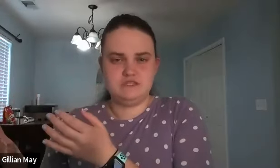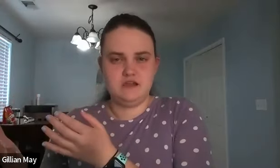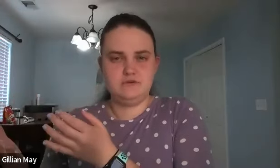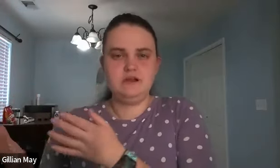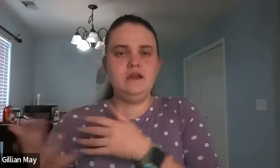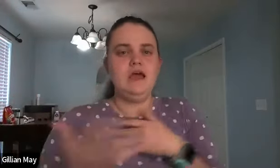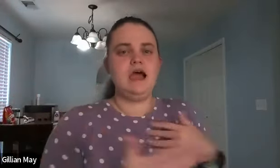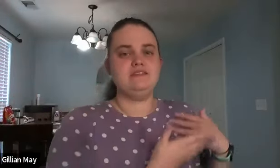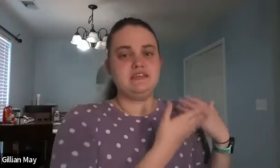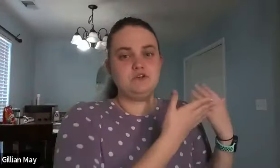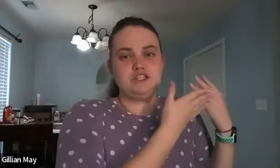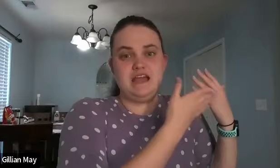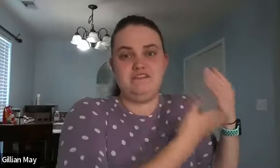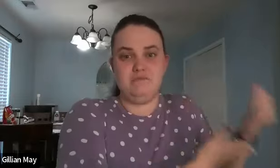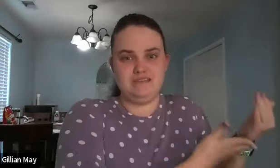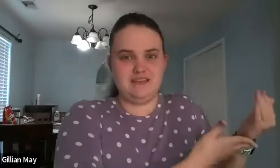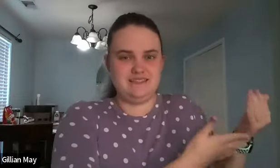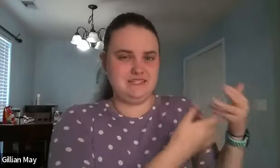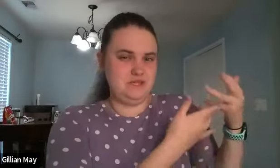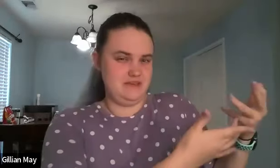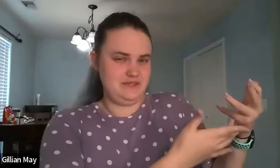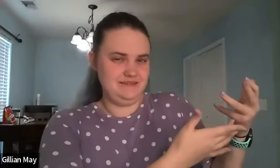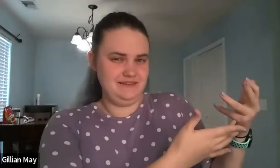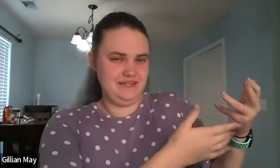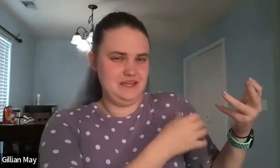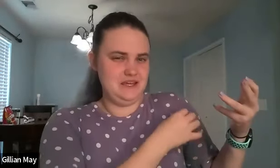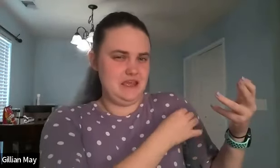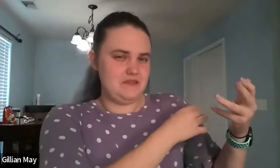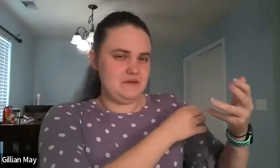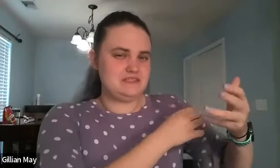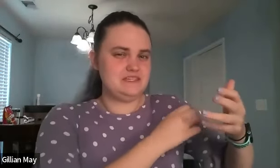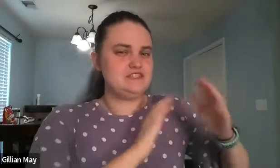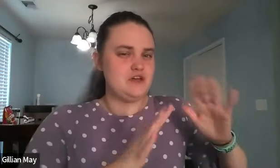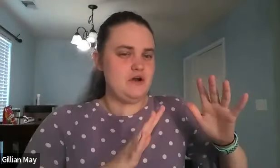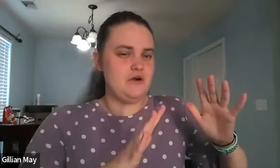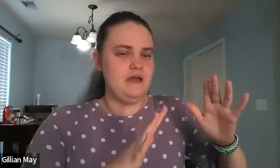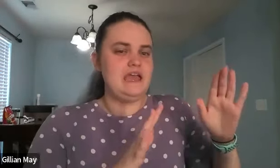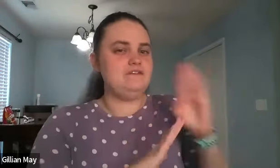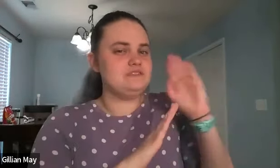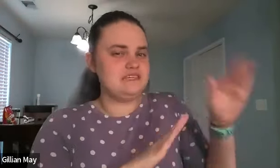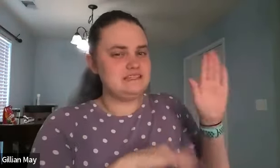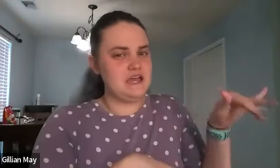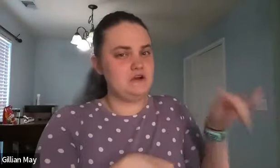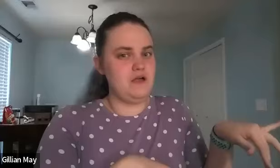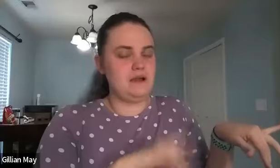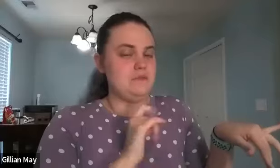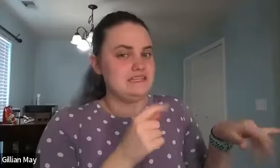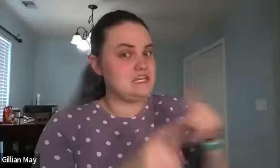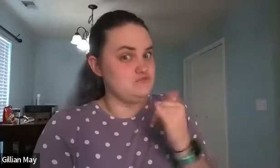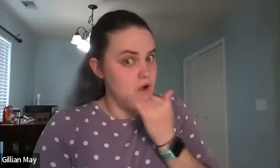sign for it. And then some are just kind of made signs to be given, if that makes sense. So if you see a sign online, I'm not saying it's